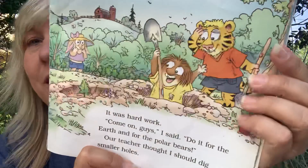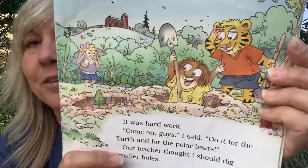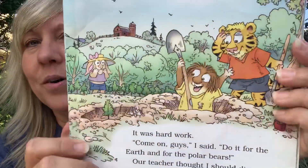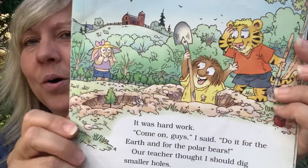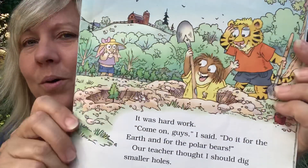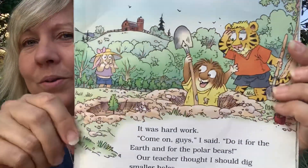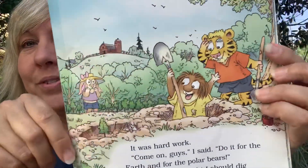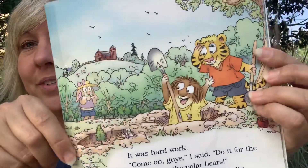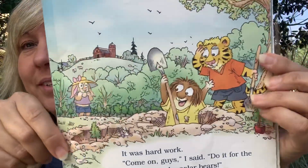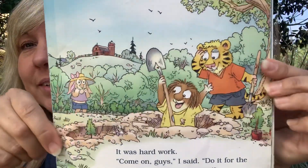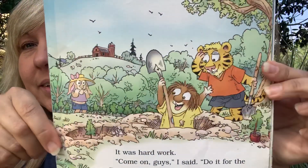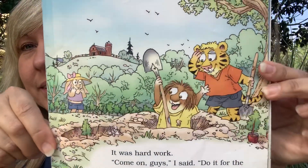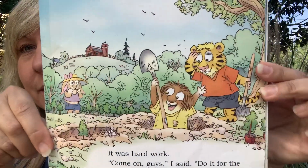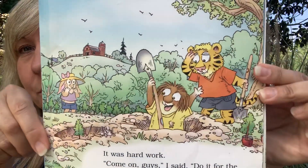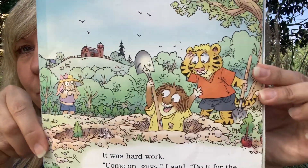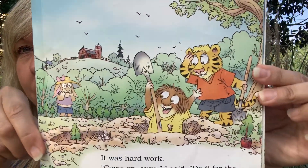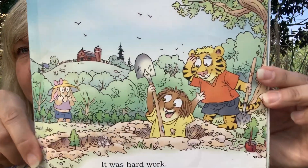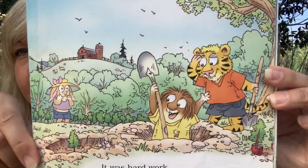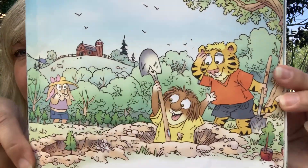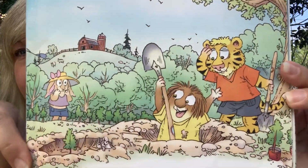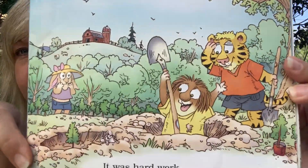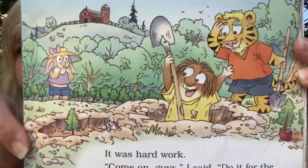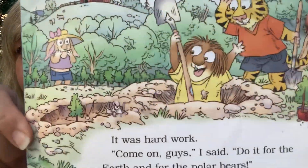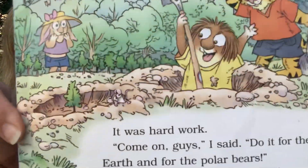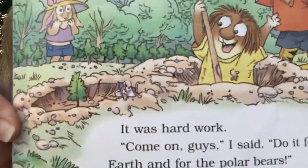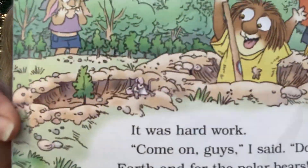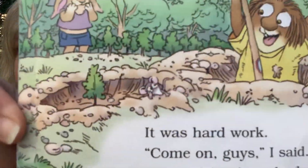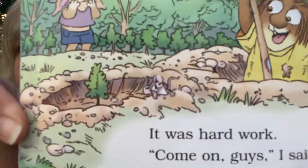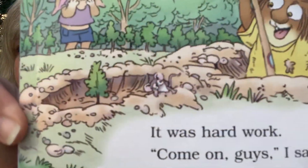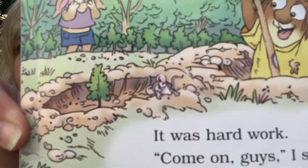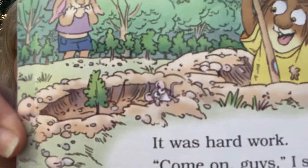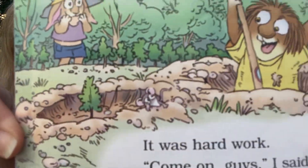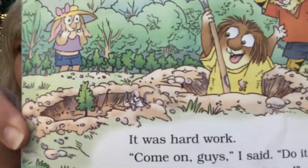smaller holes. Oh boy, look at his big hole for his tiny little tree.